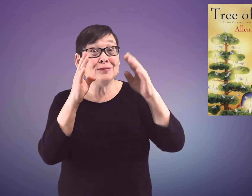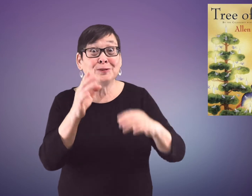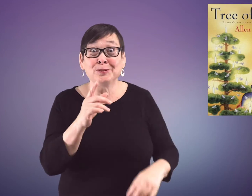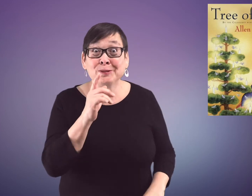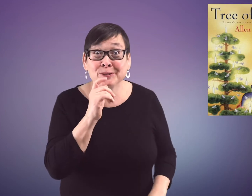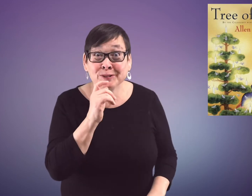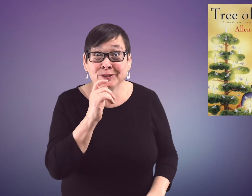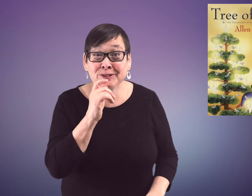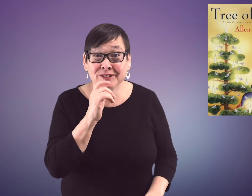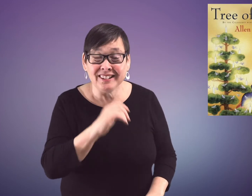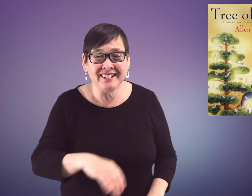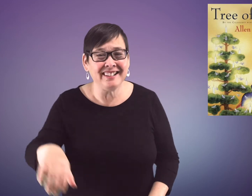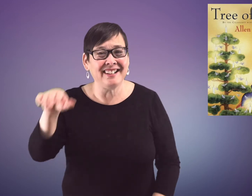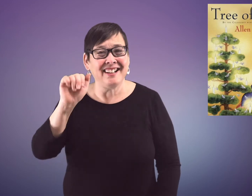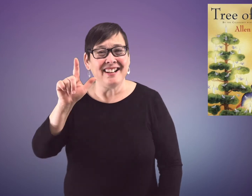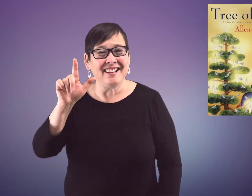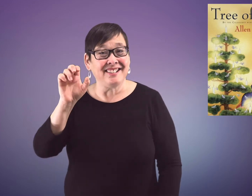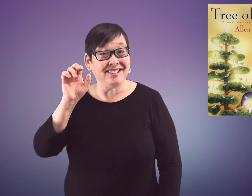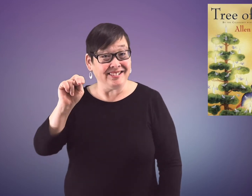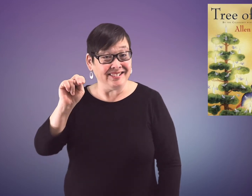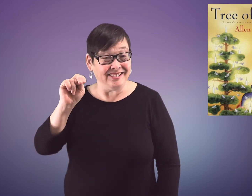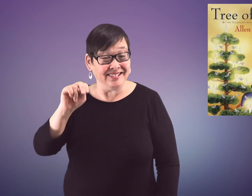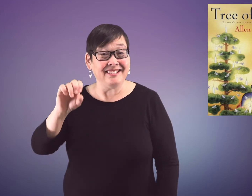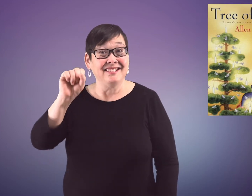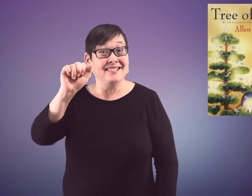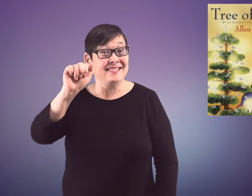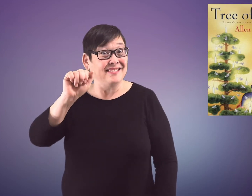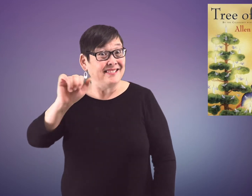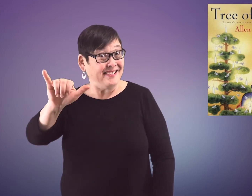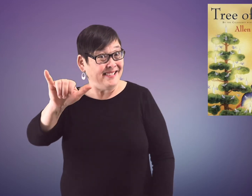Written and illustrated by Alan Say.